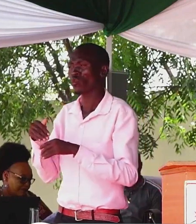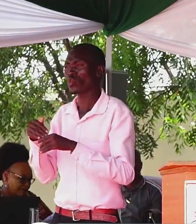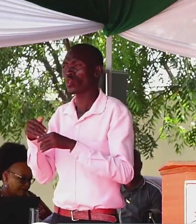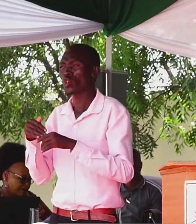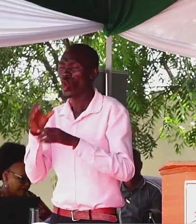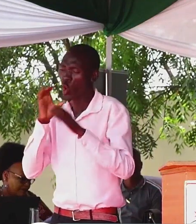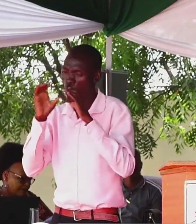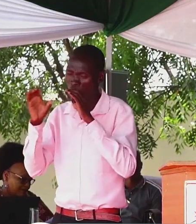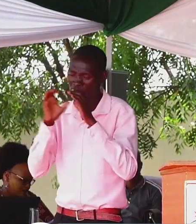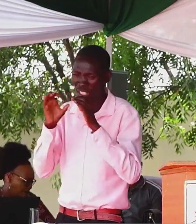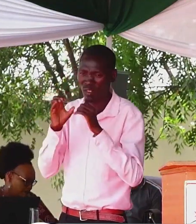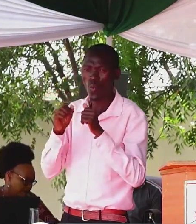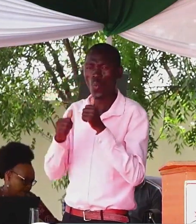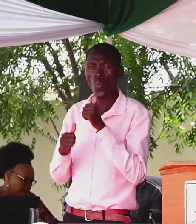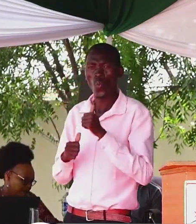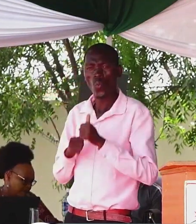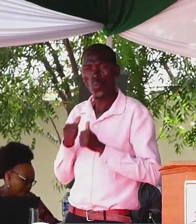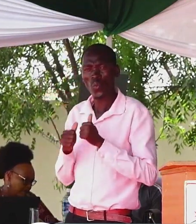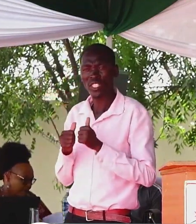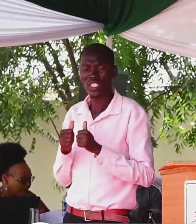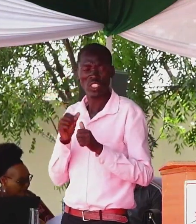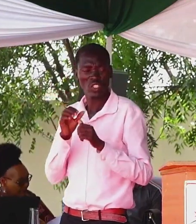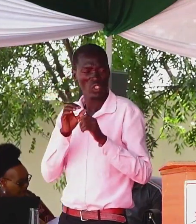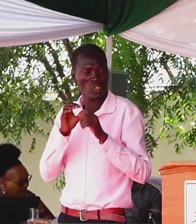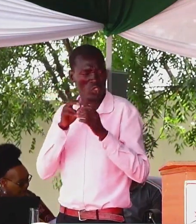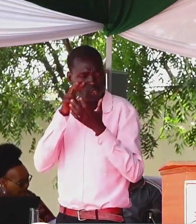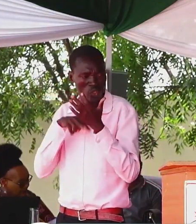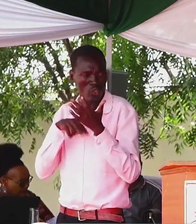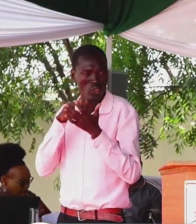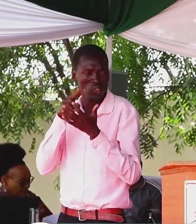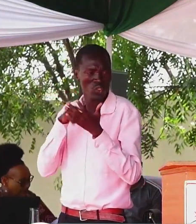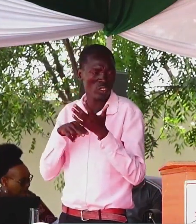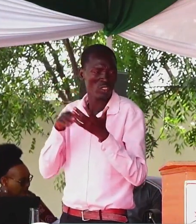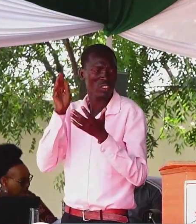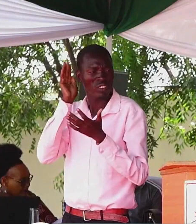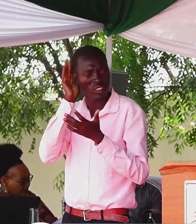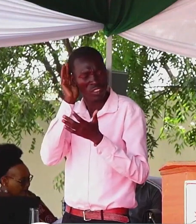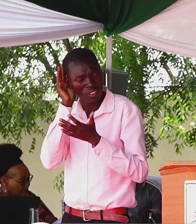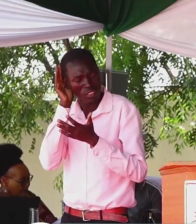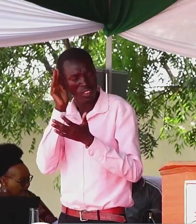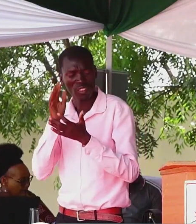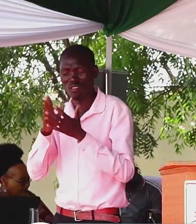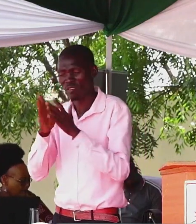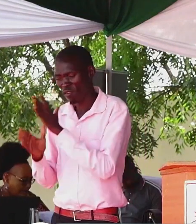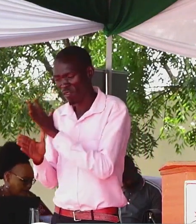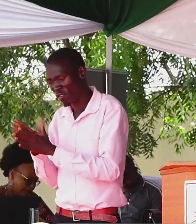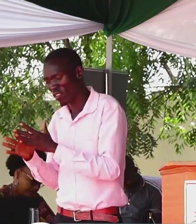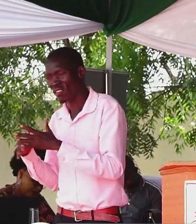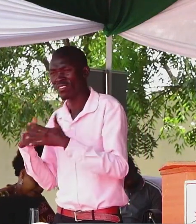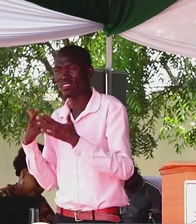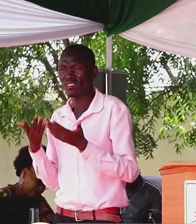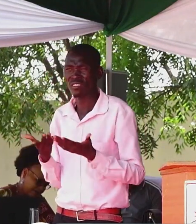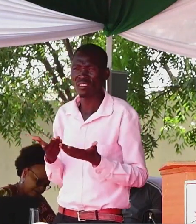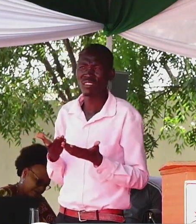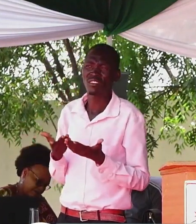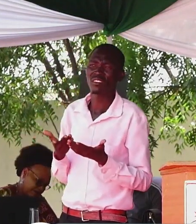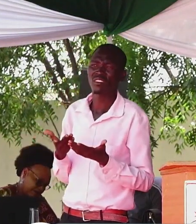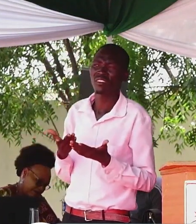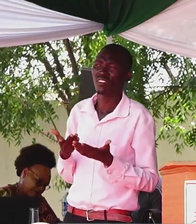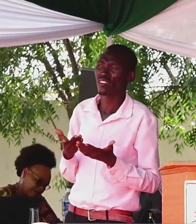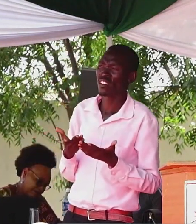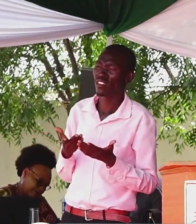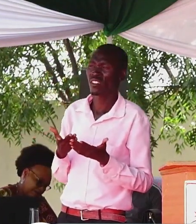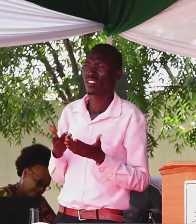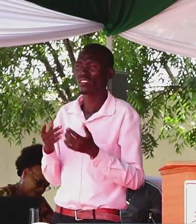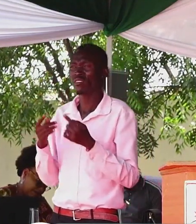communique, which I'm going to read so that you can hear what are the deliberations that we have come up with, that we are going